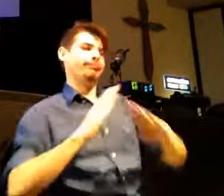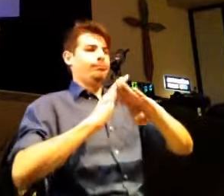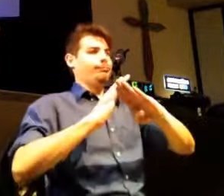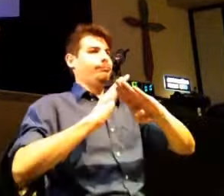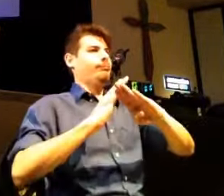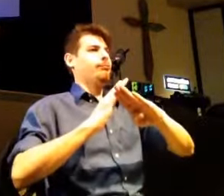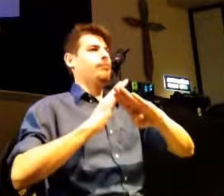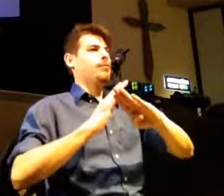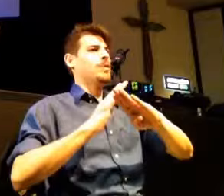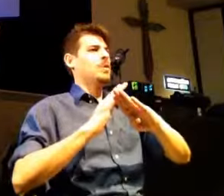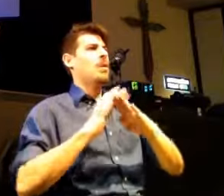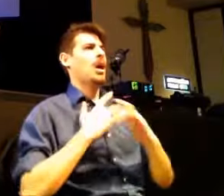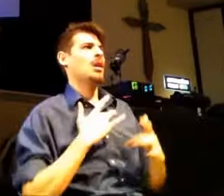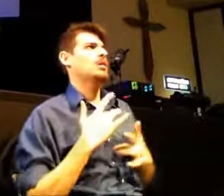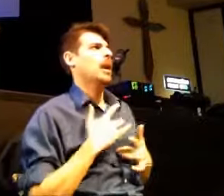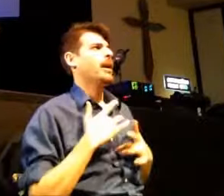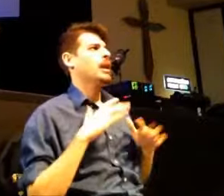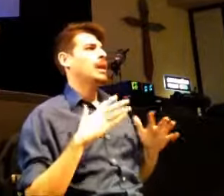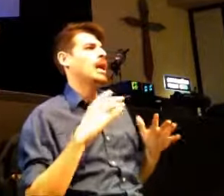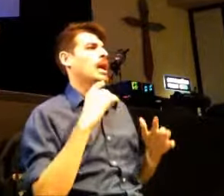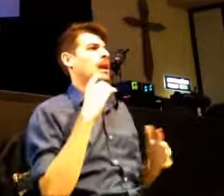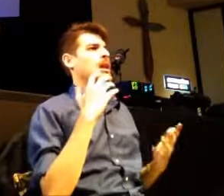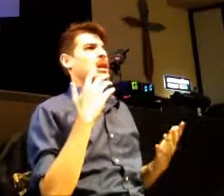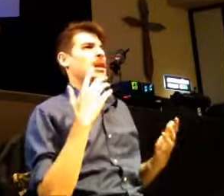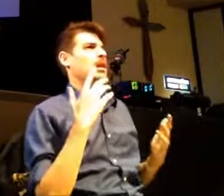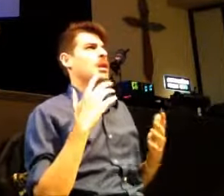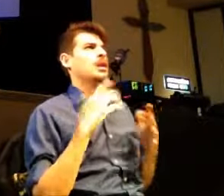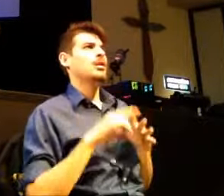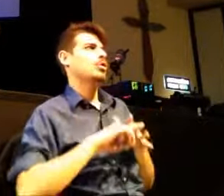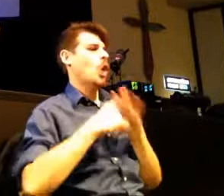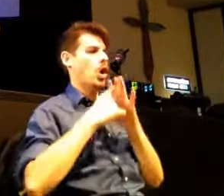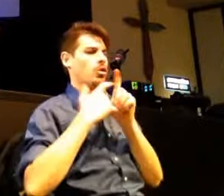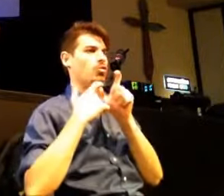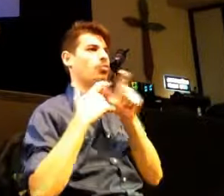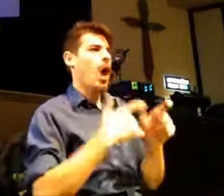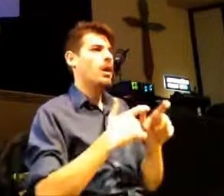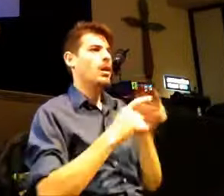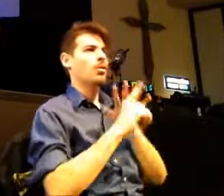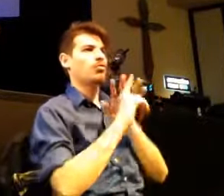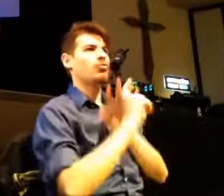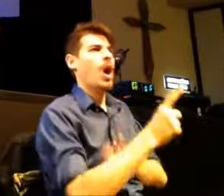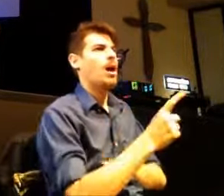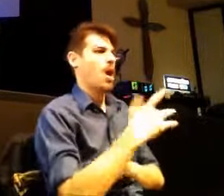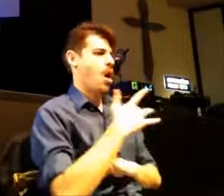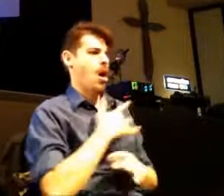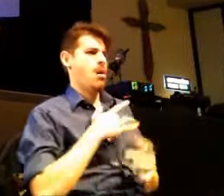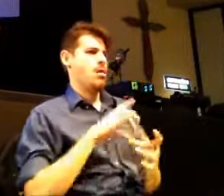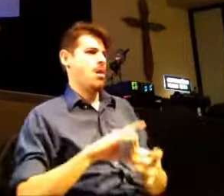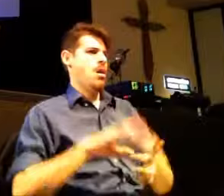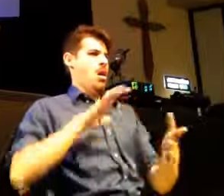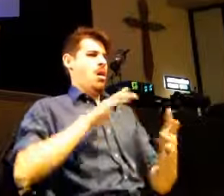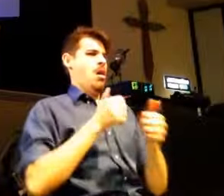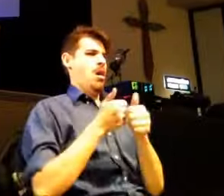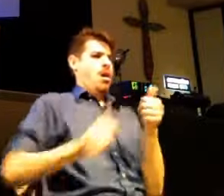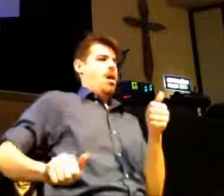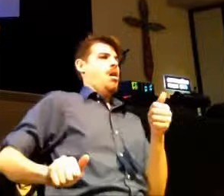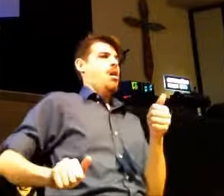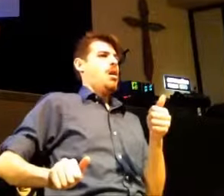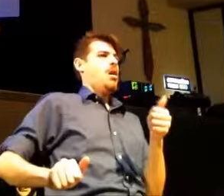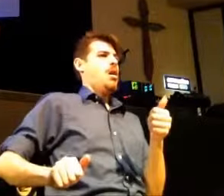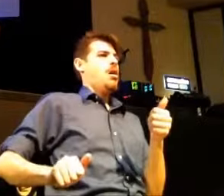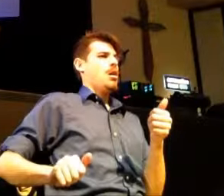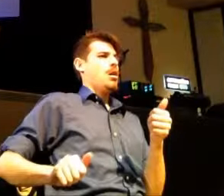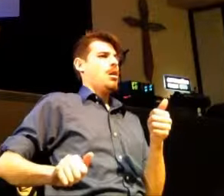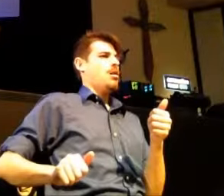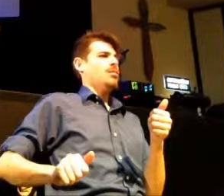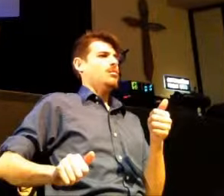anxiety of what might happen, you begin to run. And the last place you want to run is away from that relationship because you think you might get